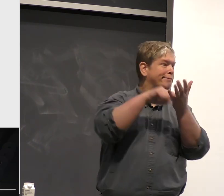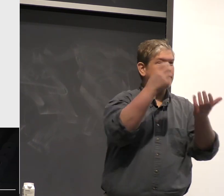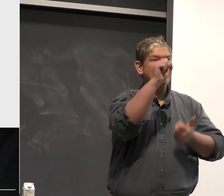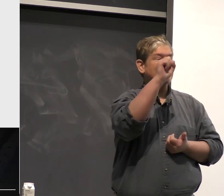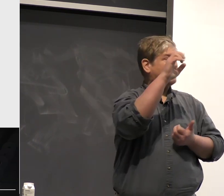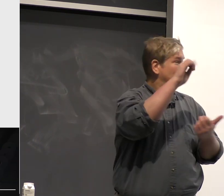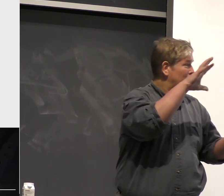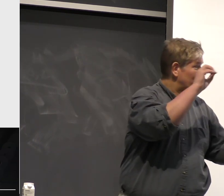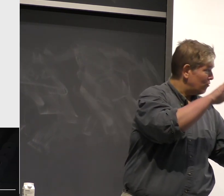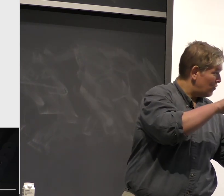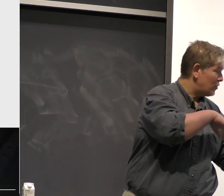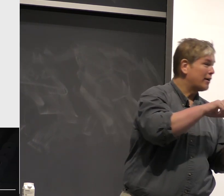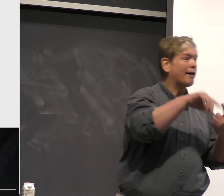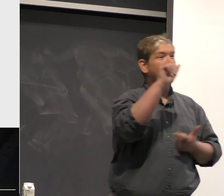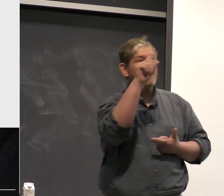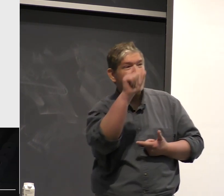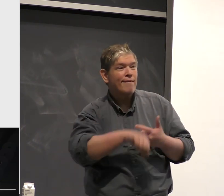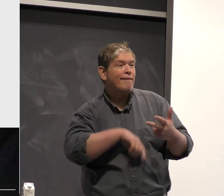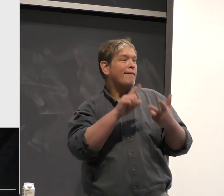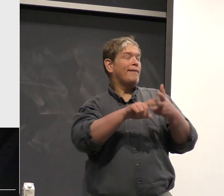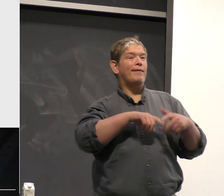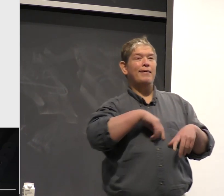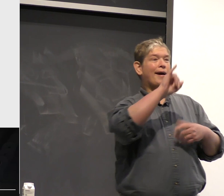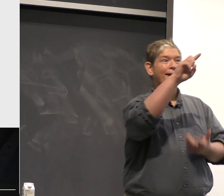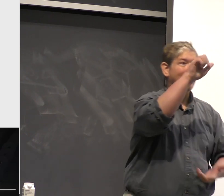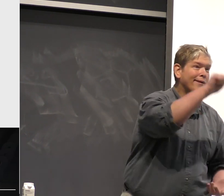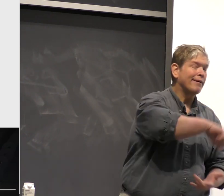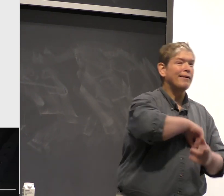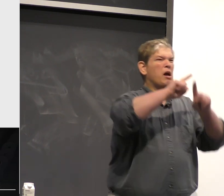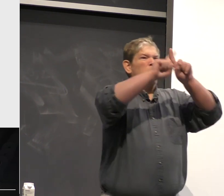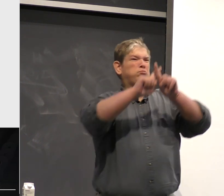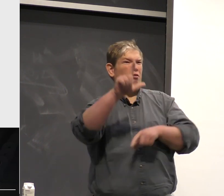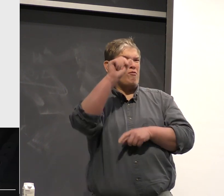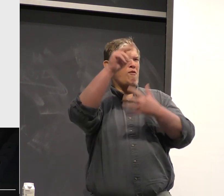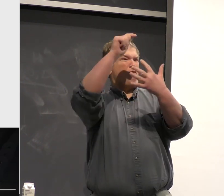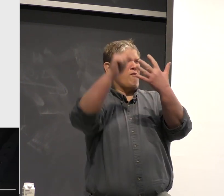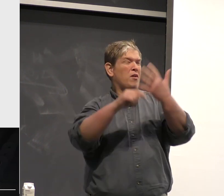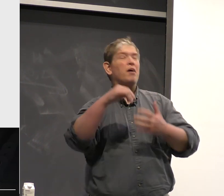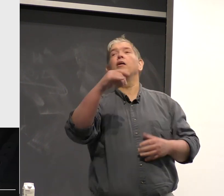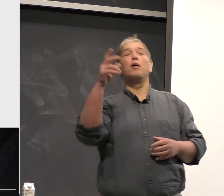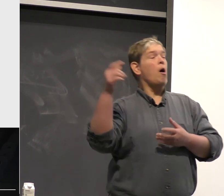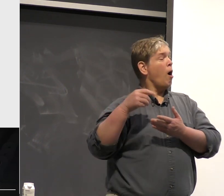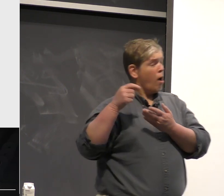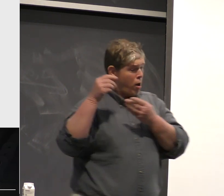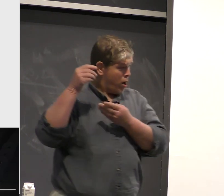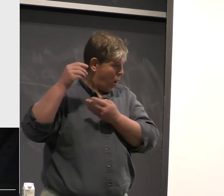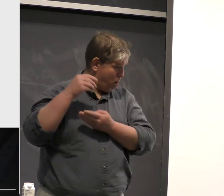is outlined in Section 504, the ADA, IDEA, all these different laws we have on the books.